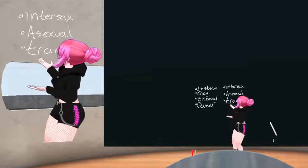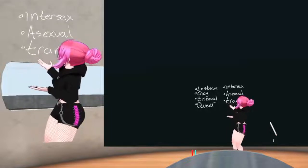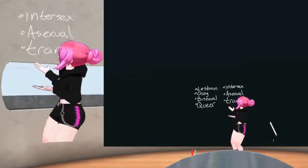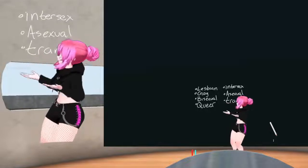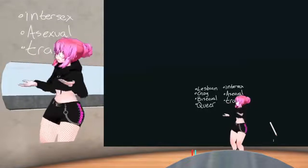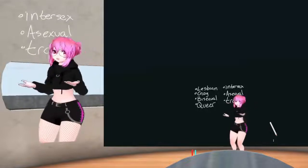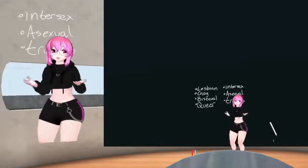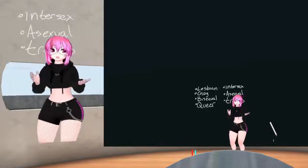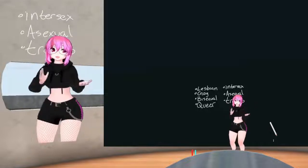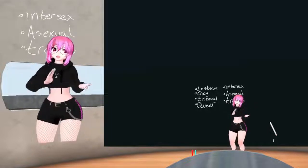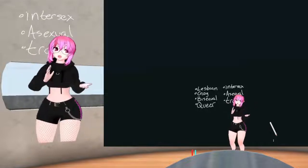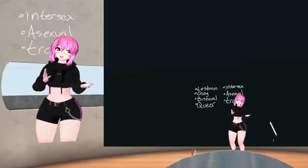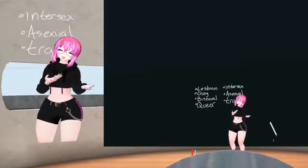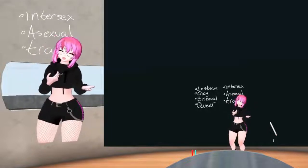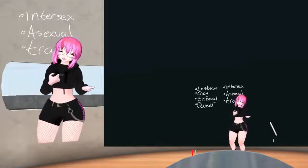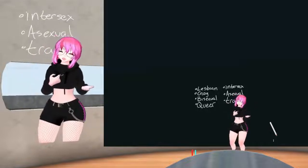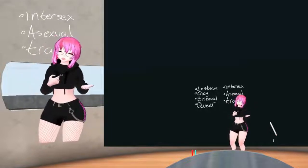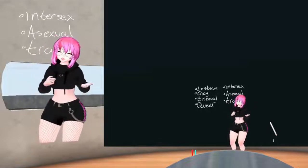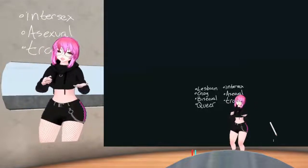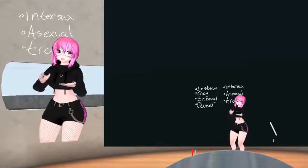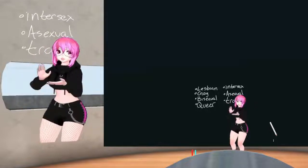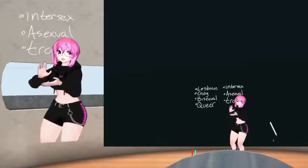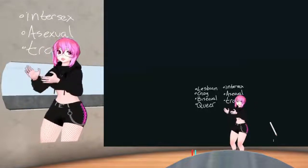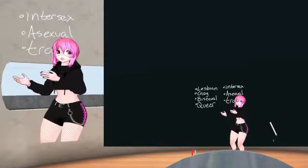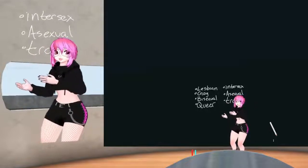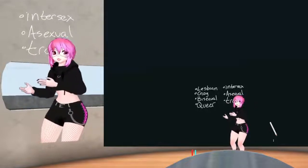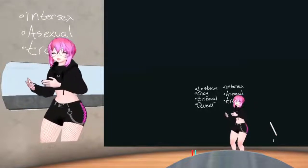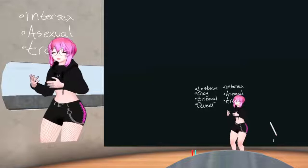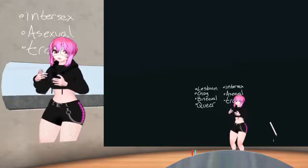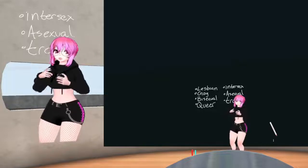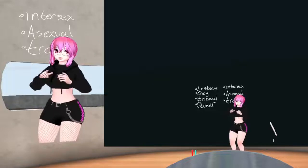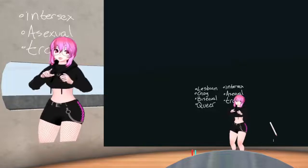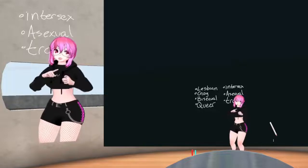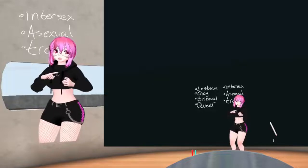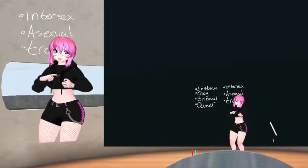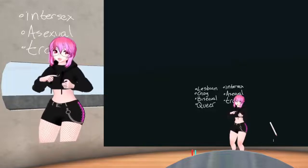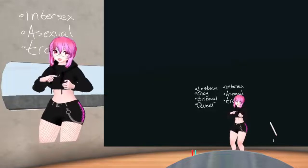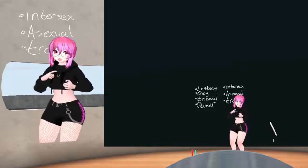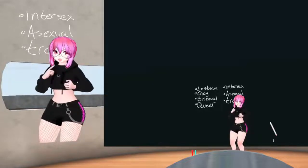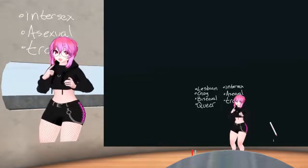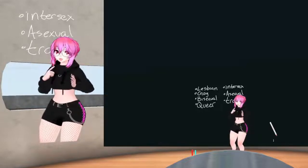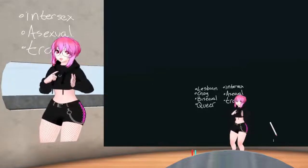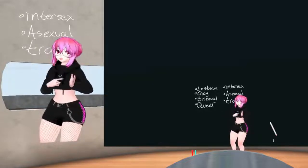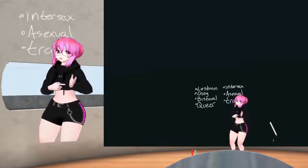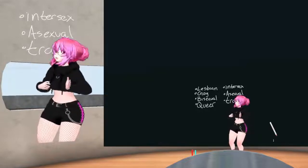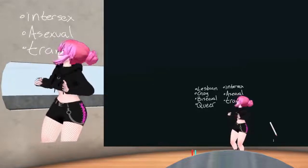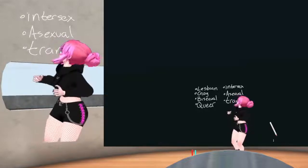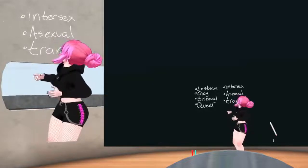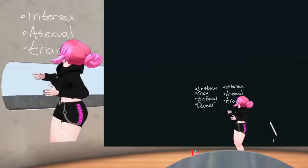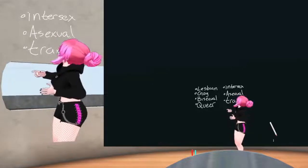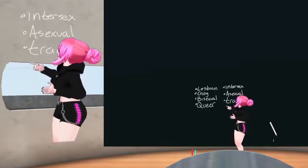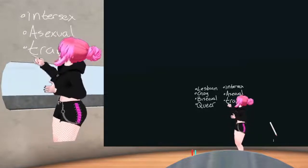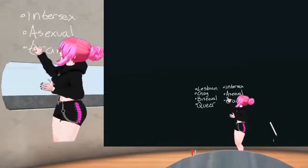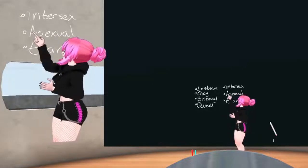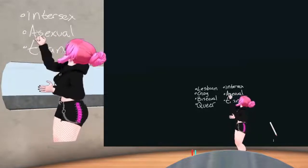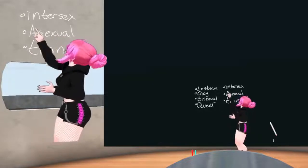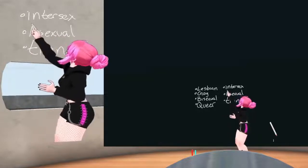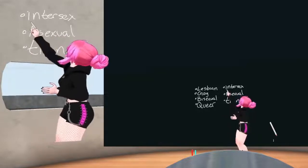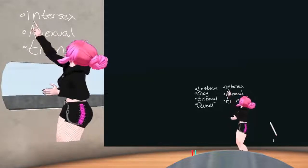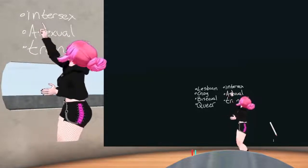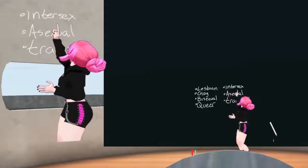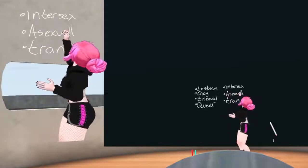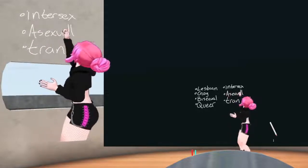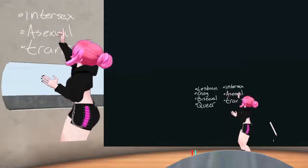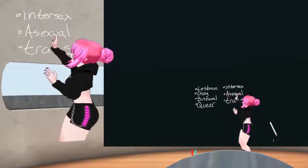they're not, maybe they don't identify as trans, it's definitely a different gender that's not really recognized very much. So yeah, intersex. So